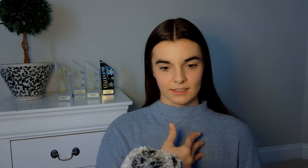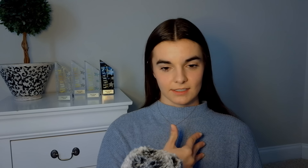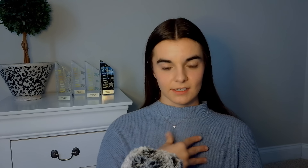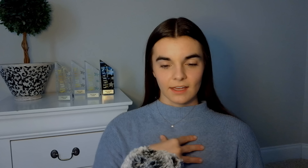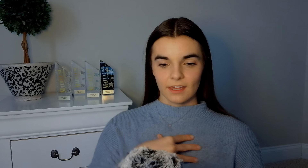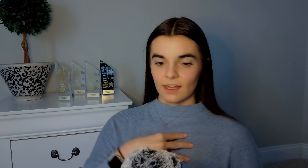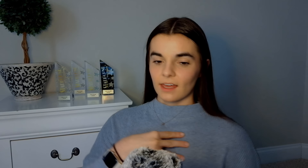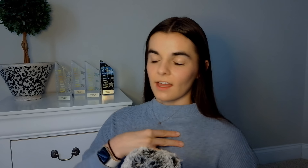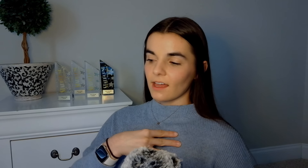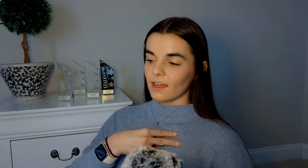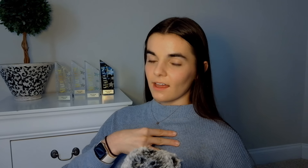this.